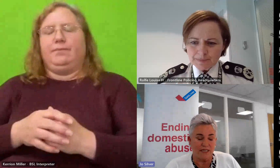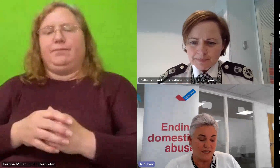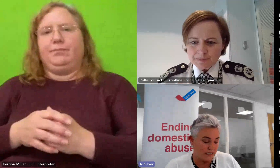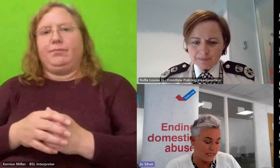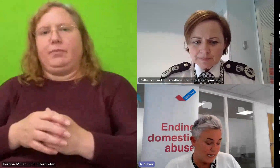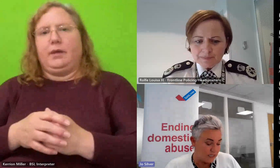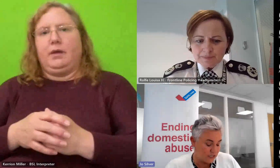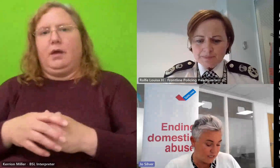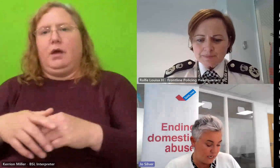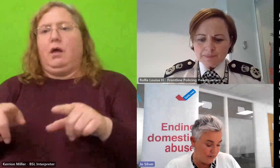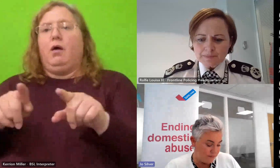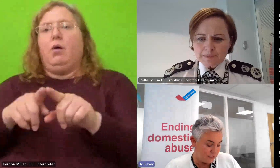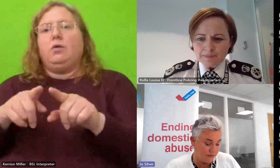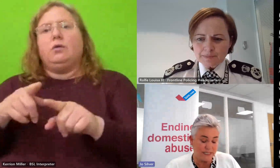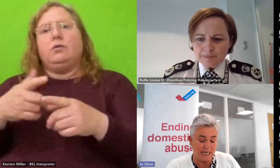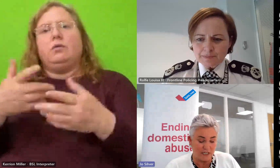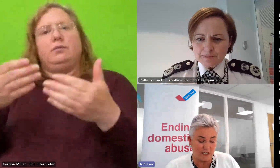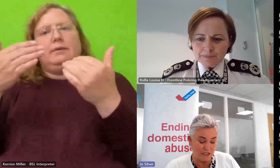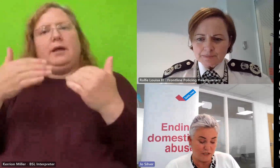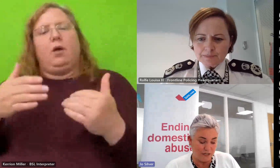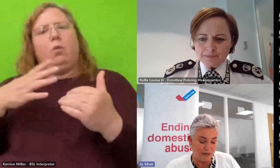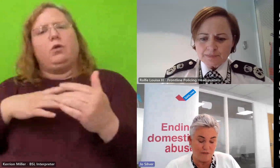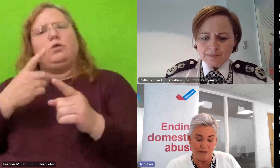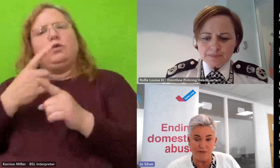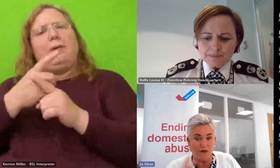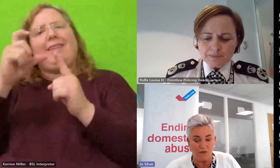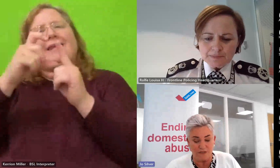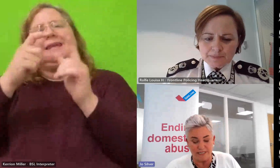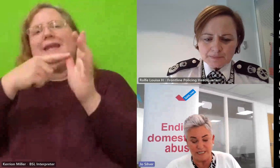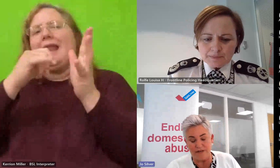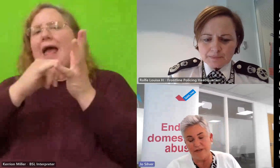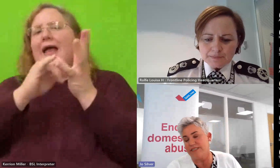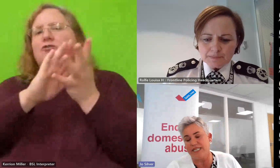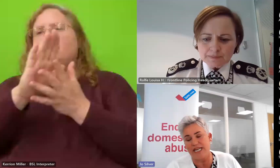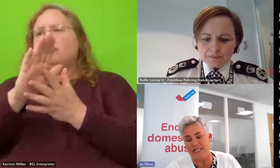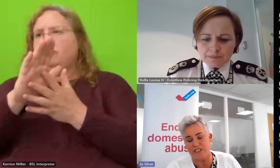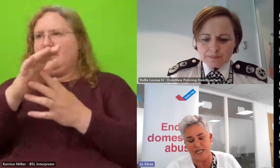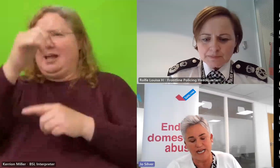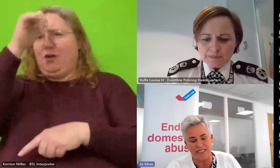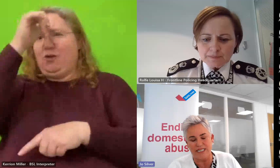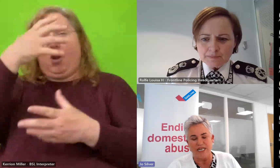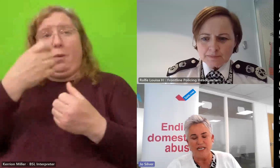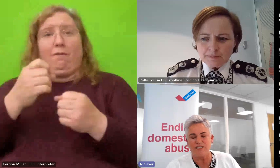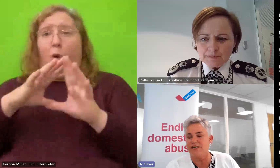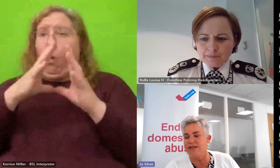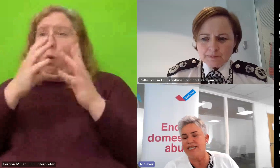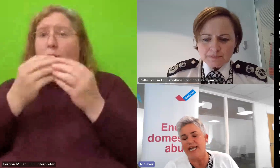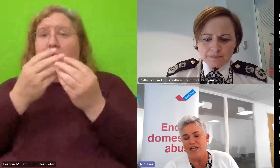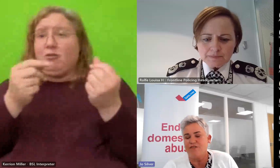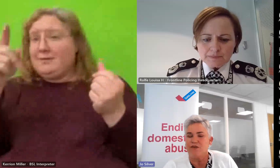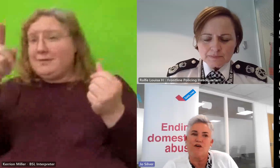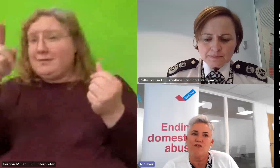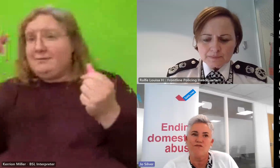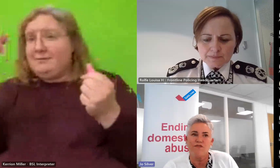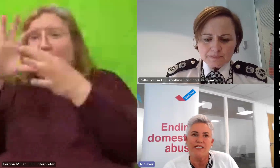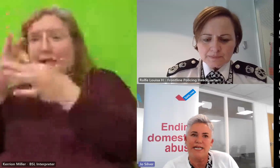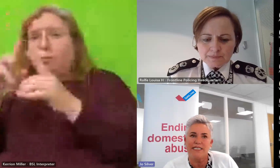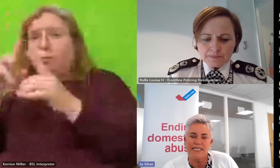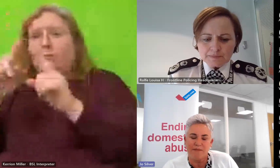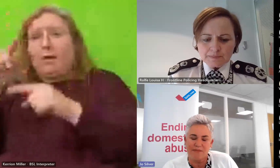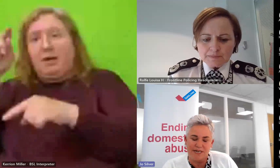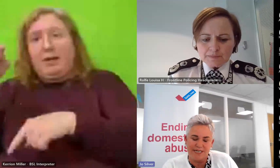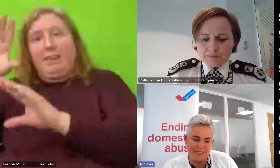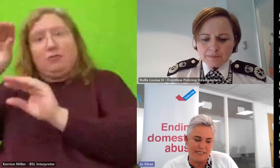talk about the dash. So the dash, as you know, we've got all the materials in the chat. So in there, you've got